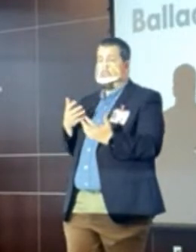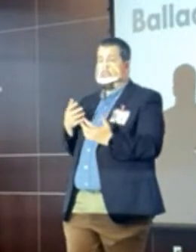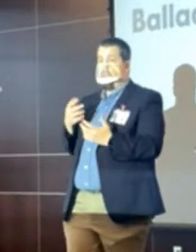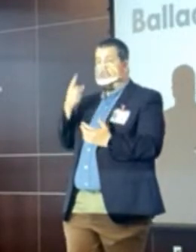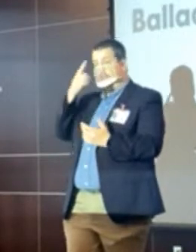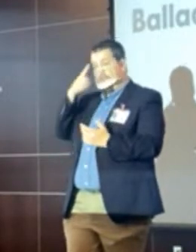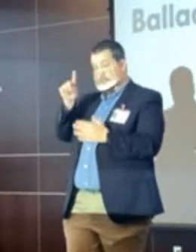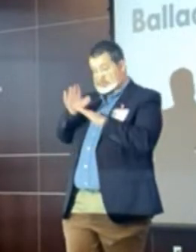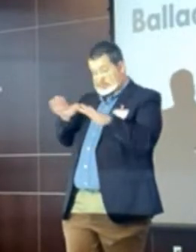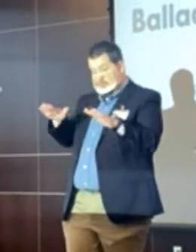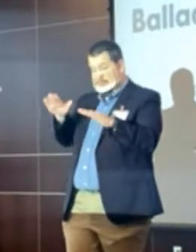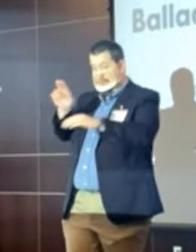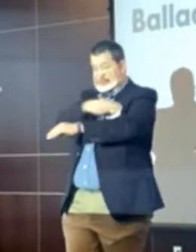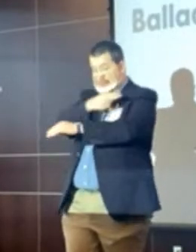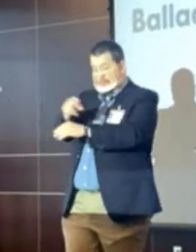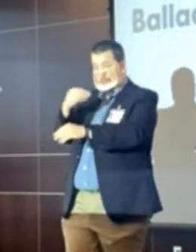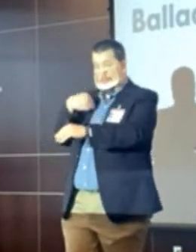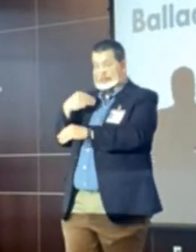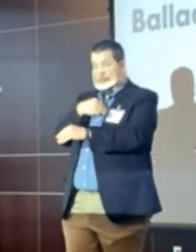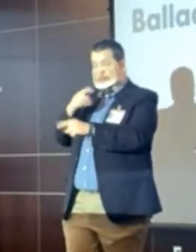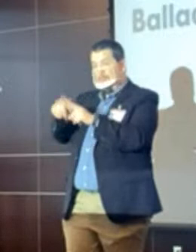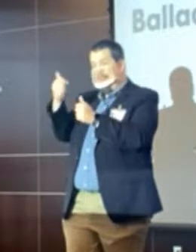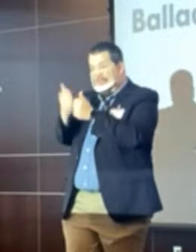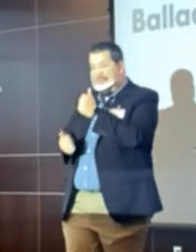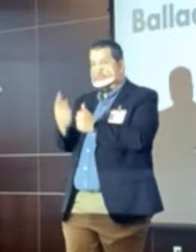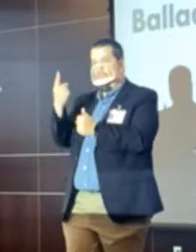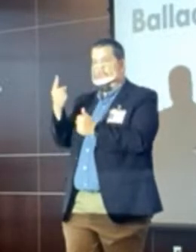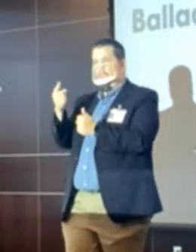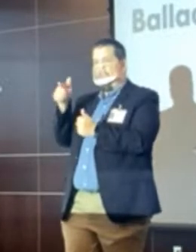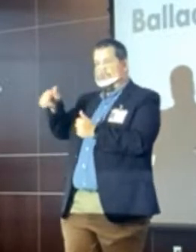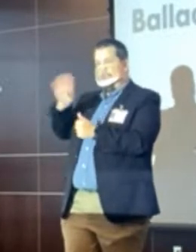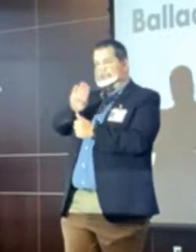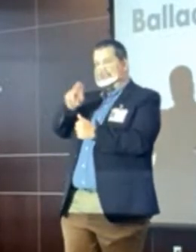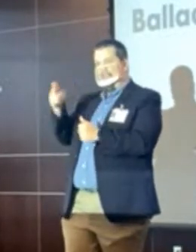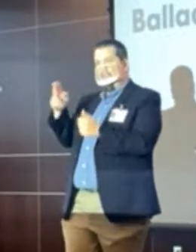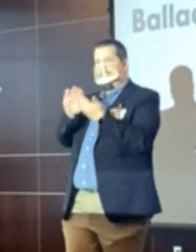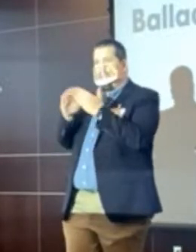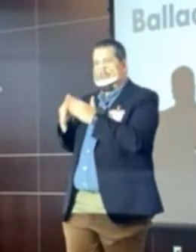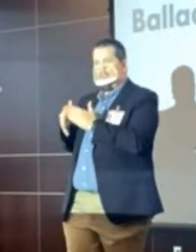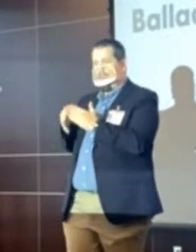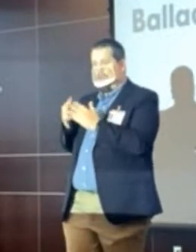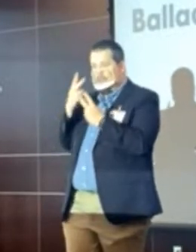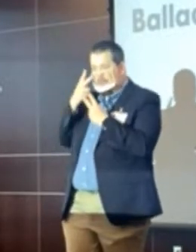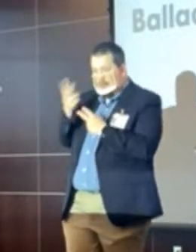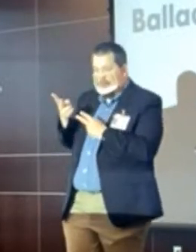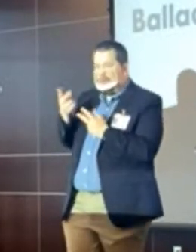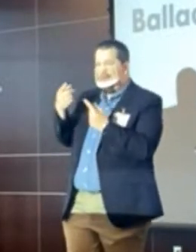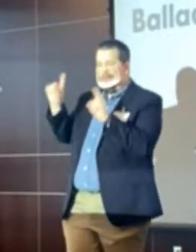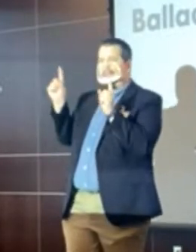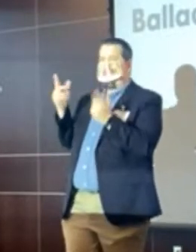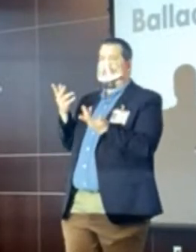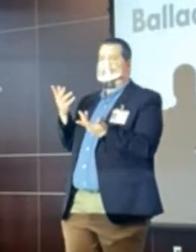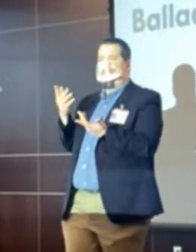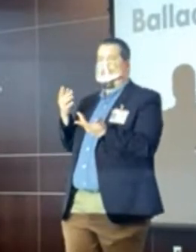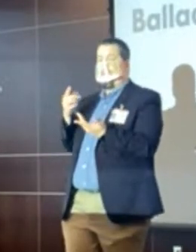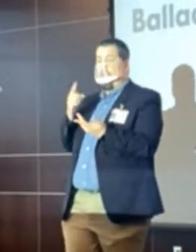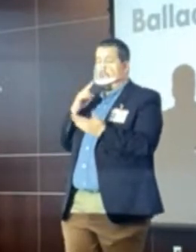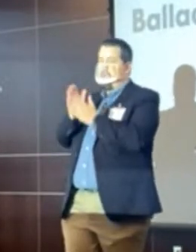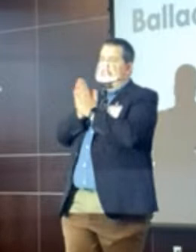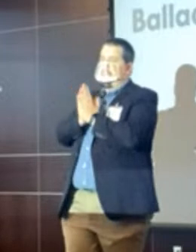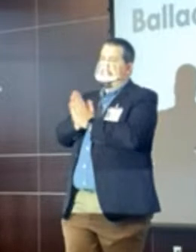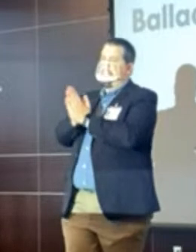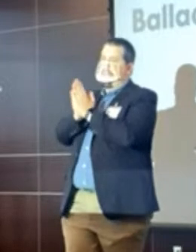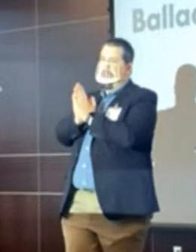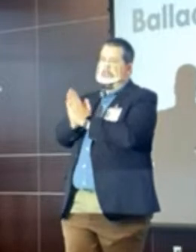only for just the Children's Hospital members, but everyone within the Valley community. We have obviously been